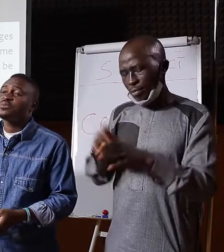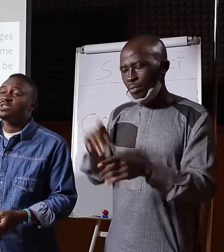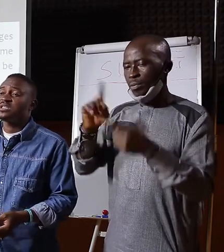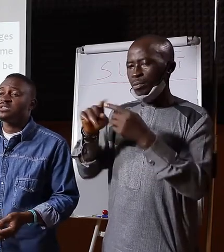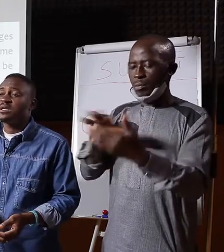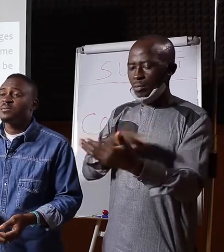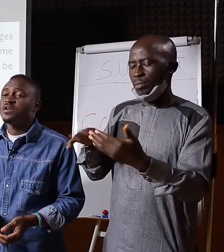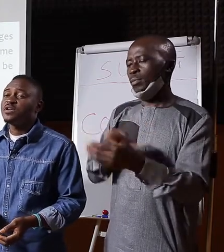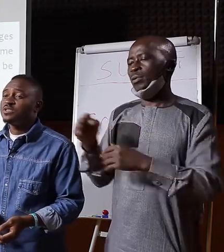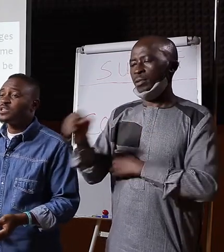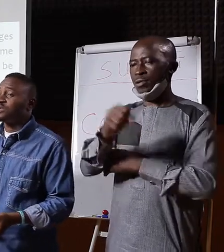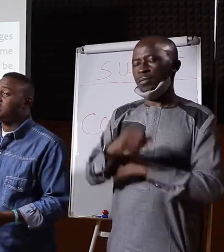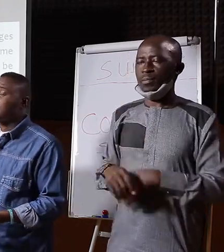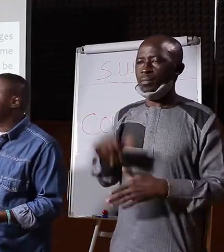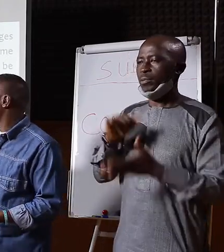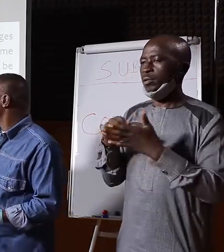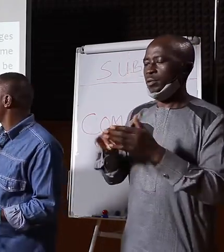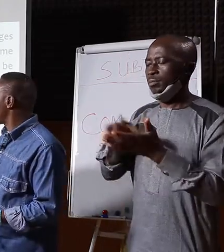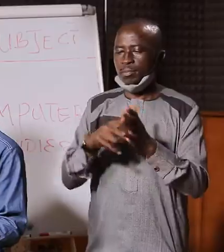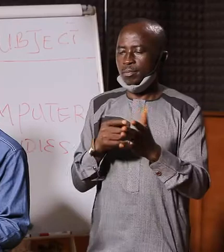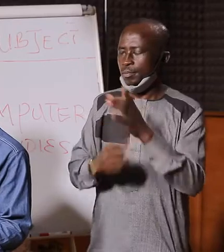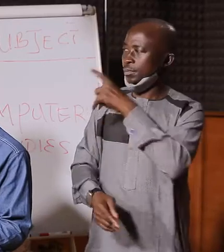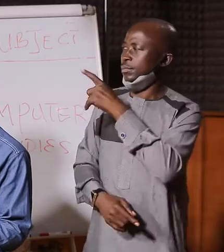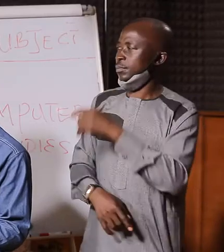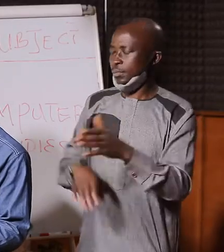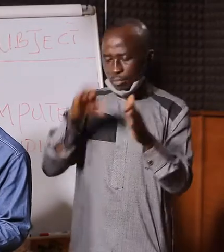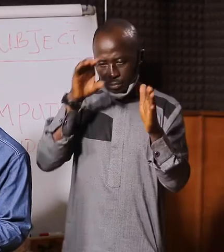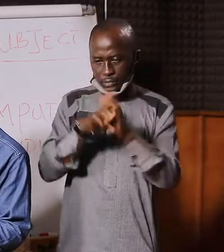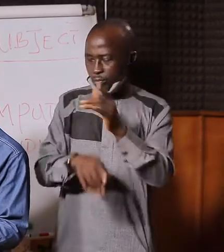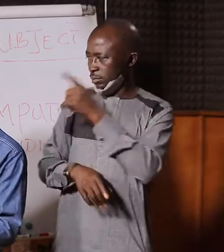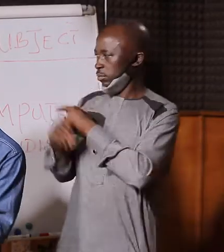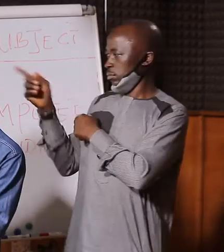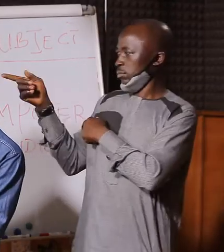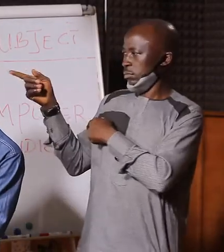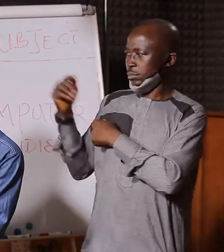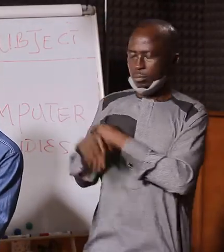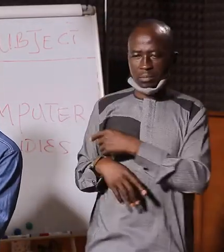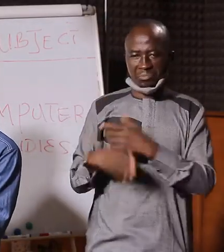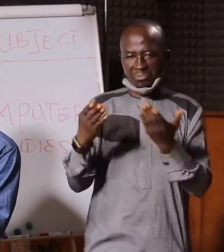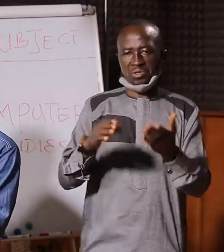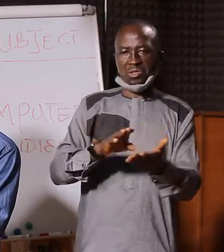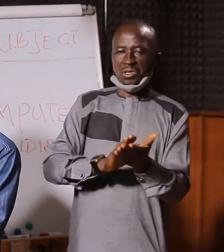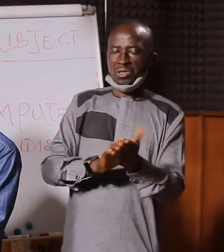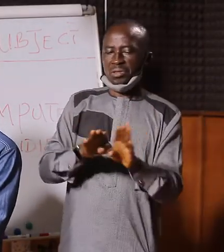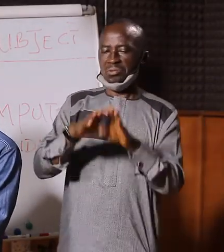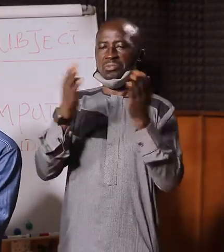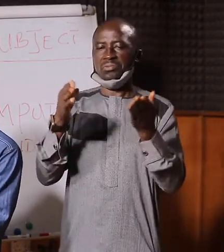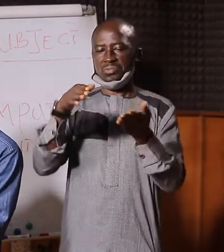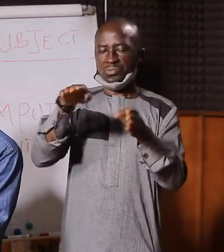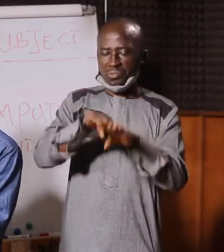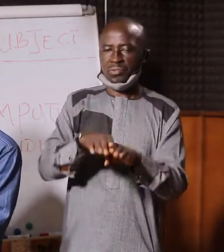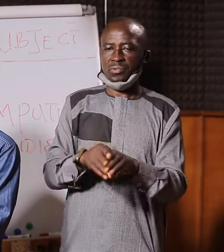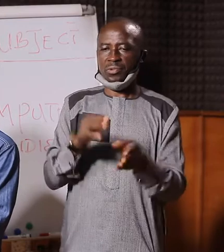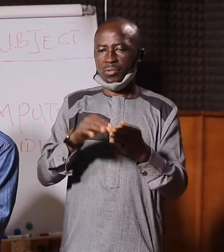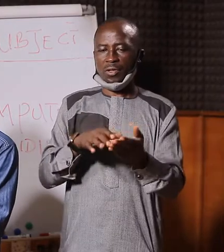the computer system. So that's what the scanner does. We have a picture of a scanner here. Yeah, it's open and closed. Normally you place your